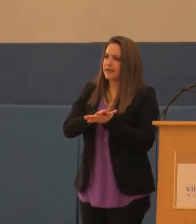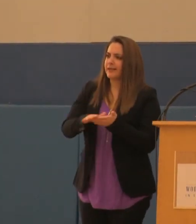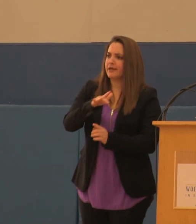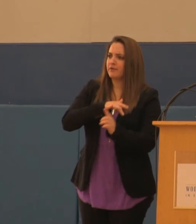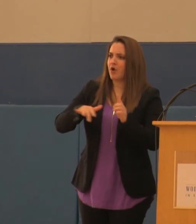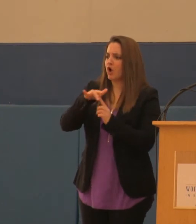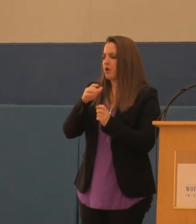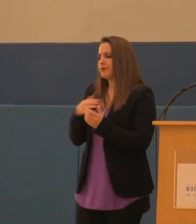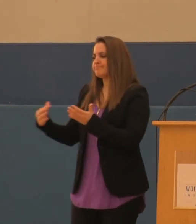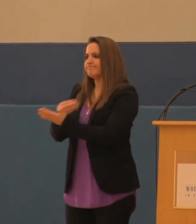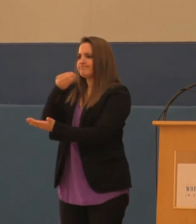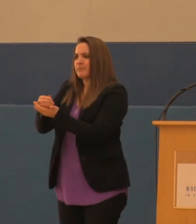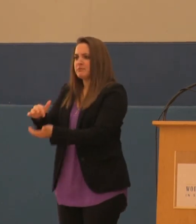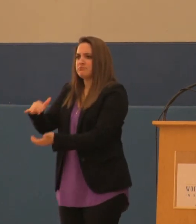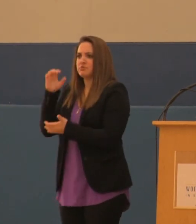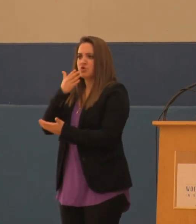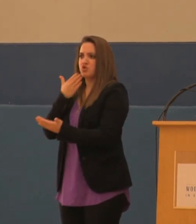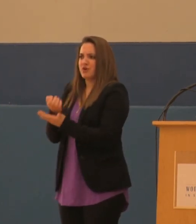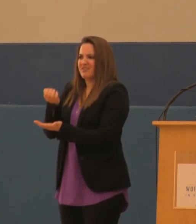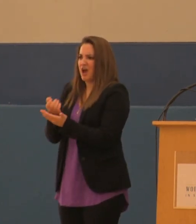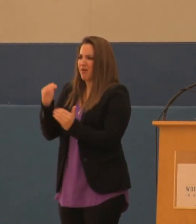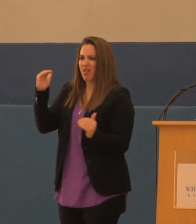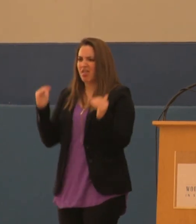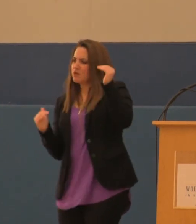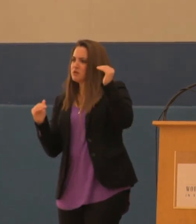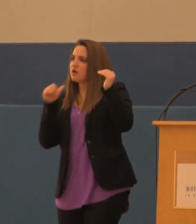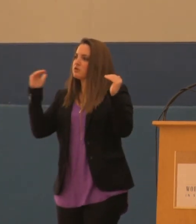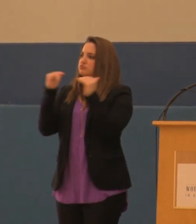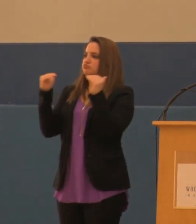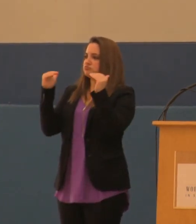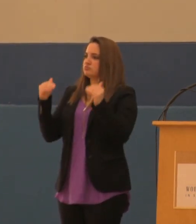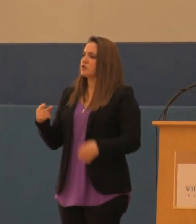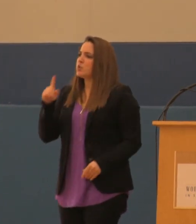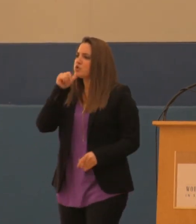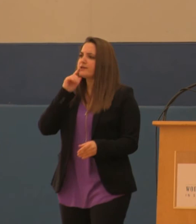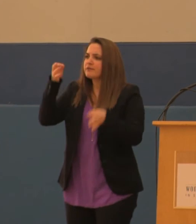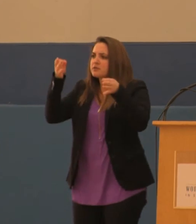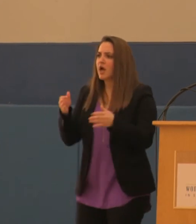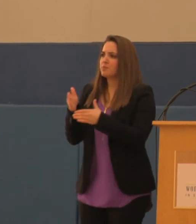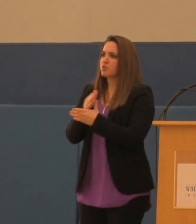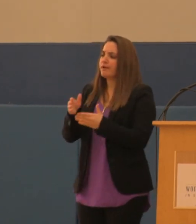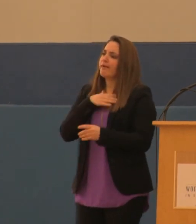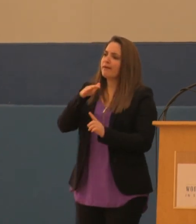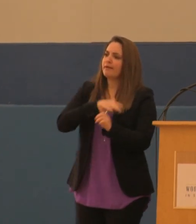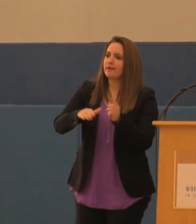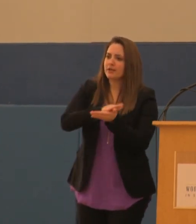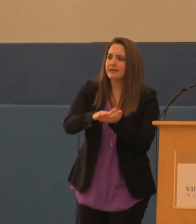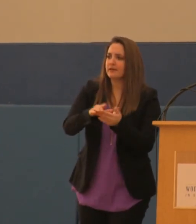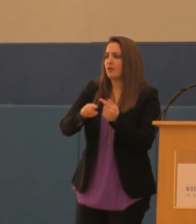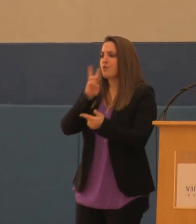environment and a prosperous economy. We don't have to choose between clean air, clean water, and the